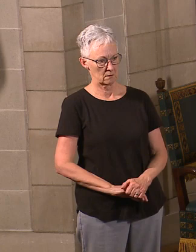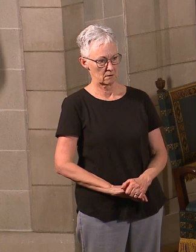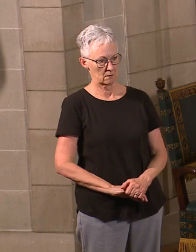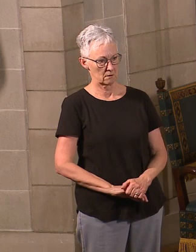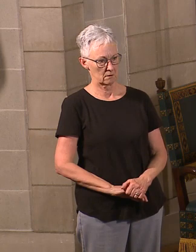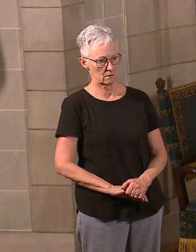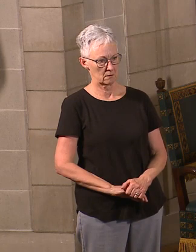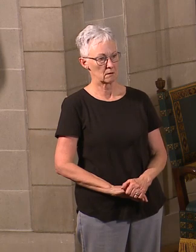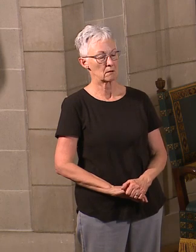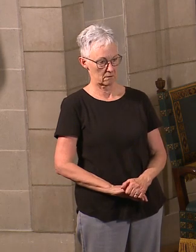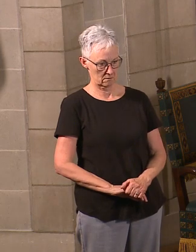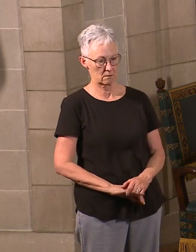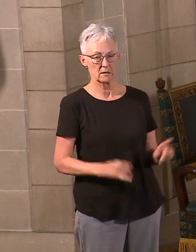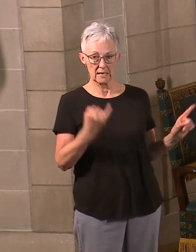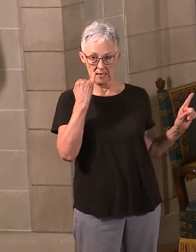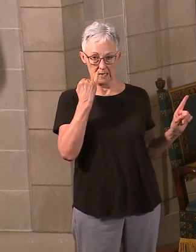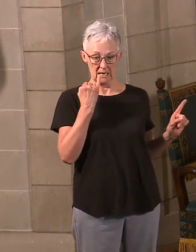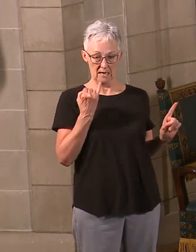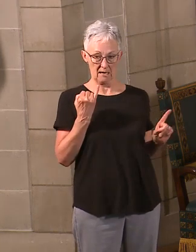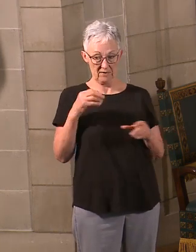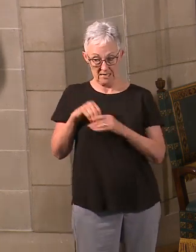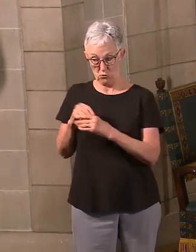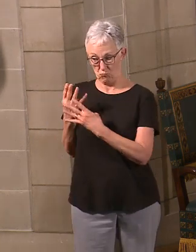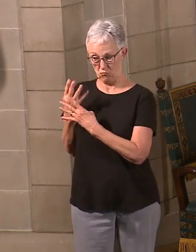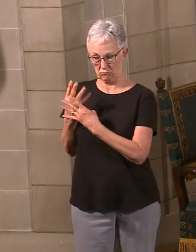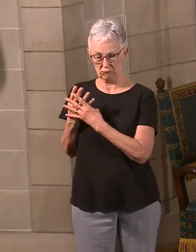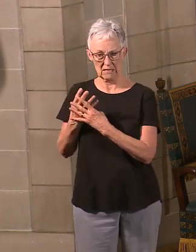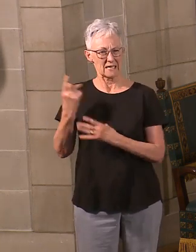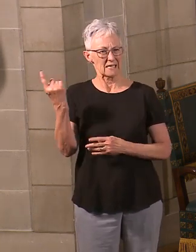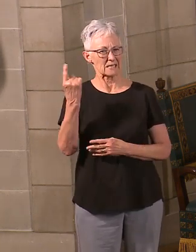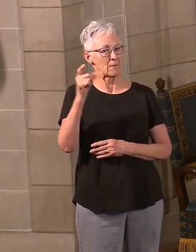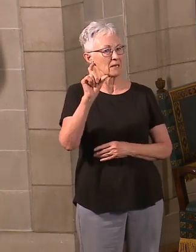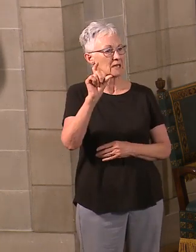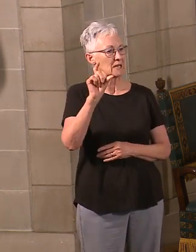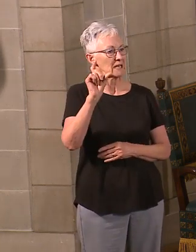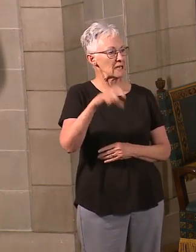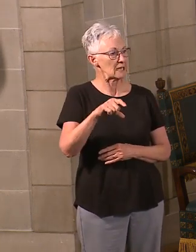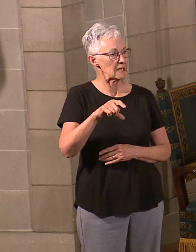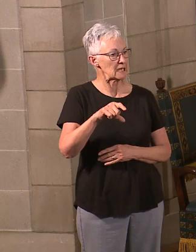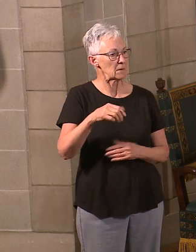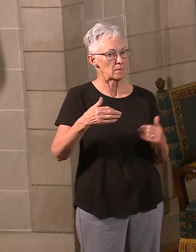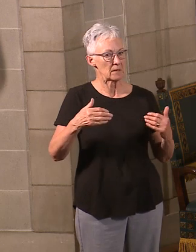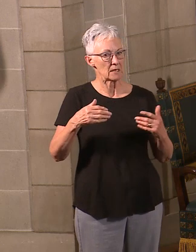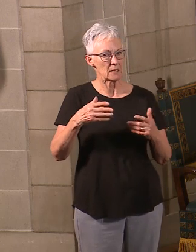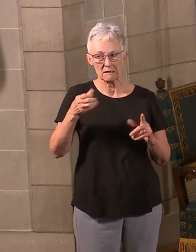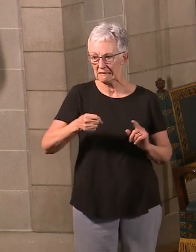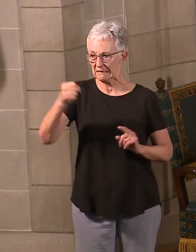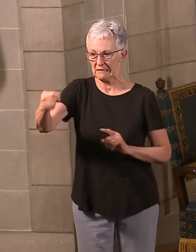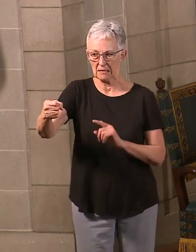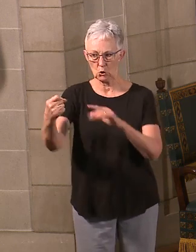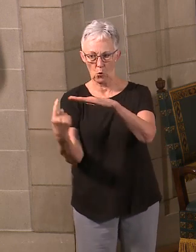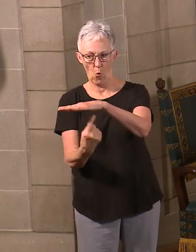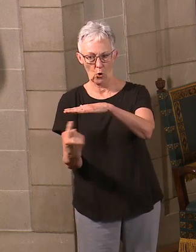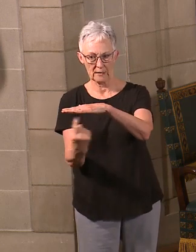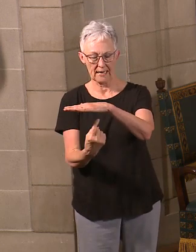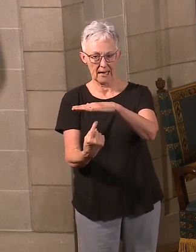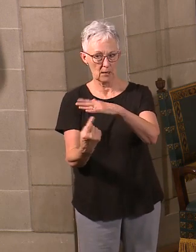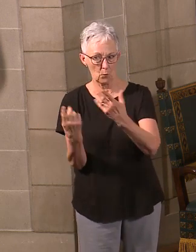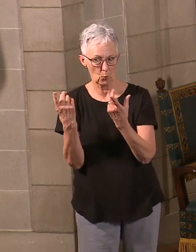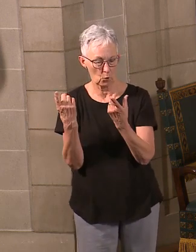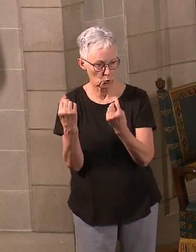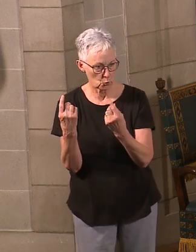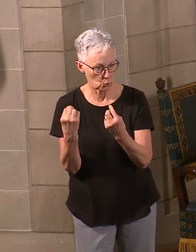somebody else. Yeah, so if somebody has to be quarantined, and again, maybe what we need to do is just follow up more specifically. I don't know the specifics about